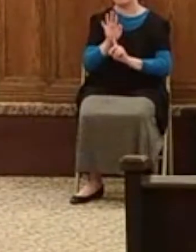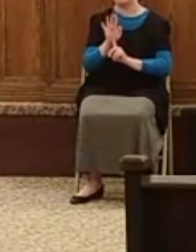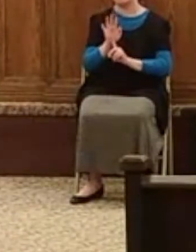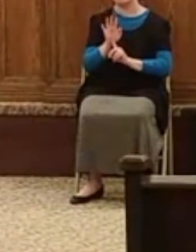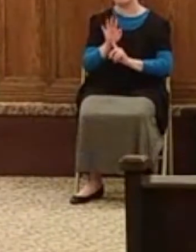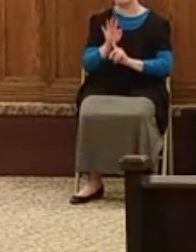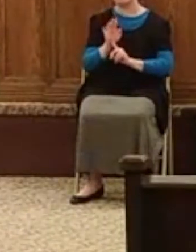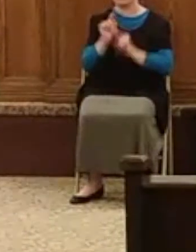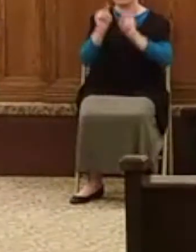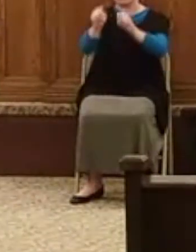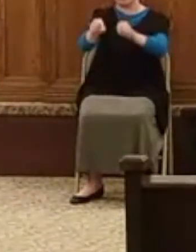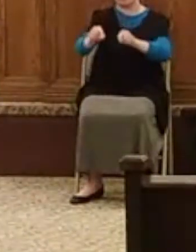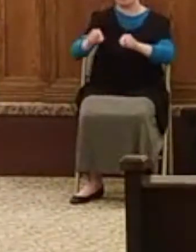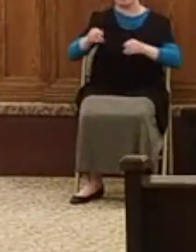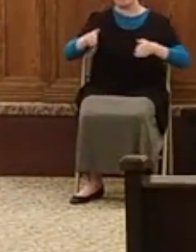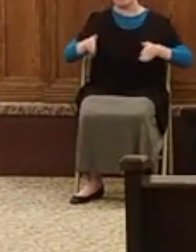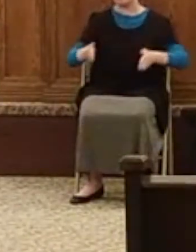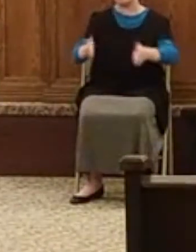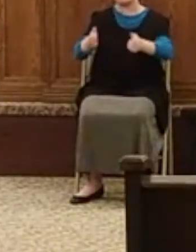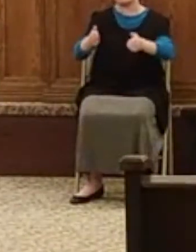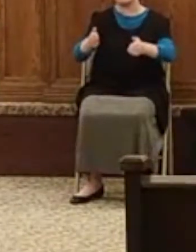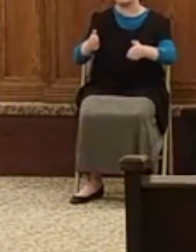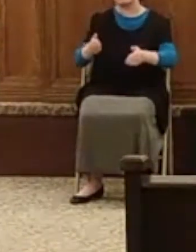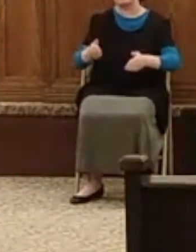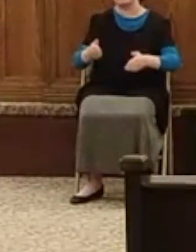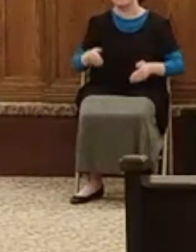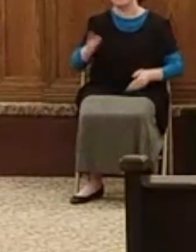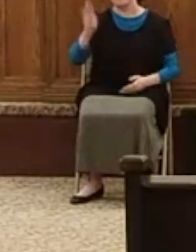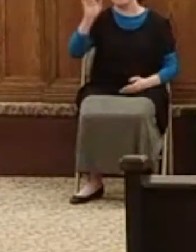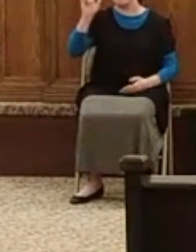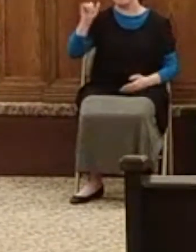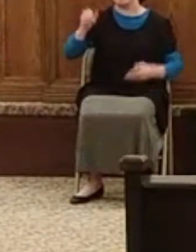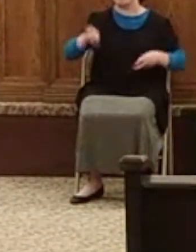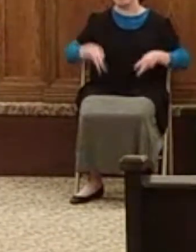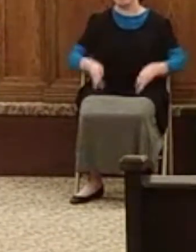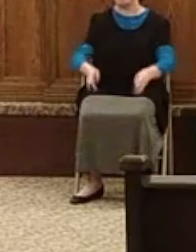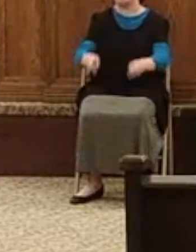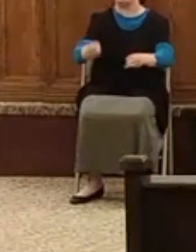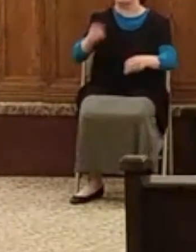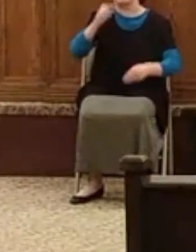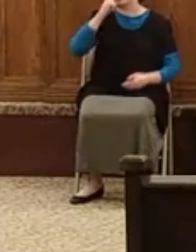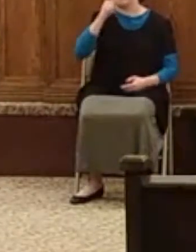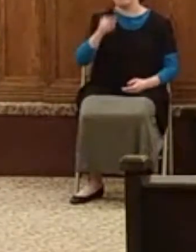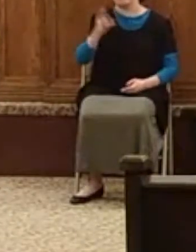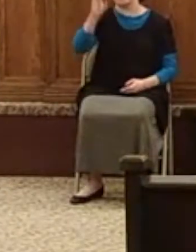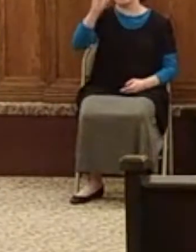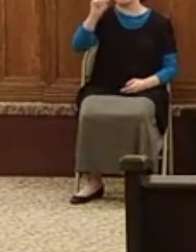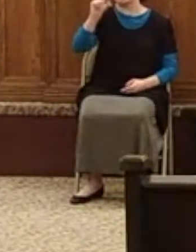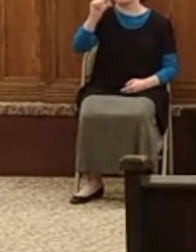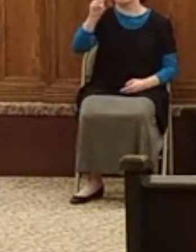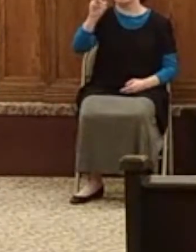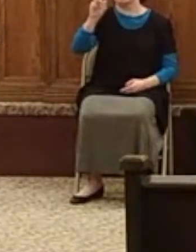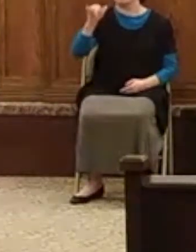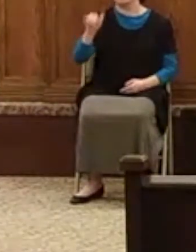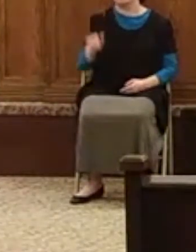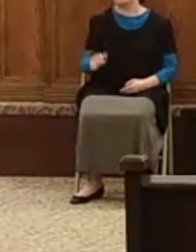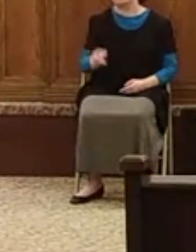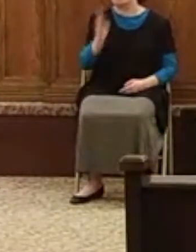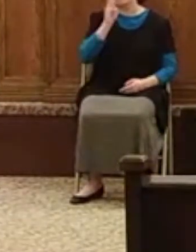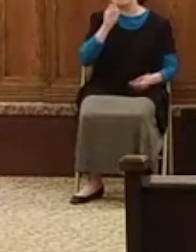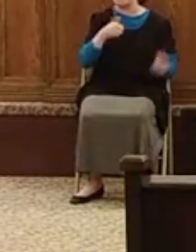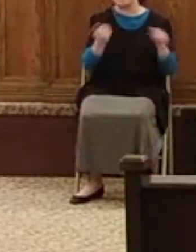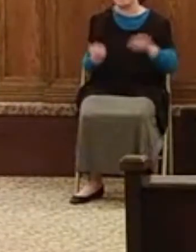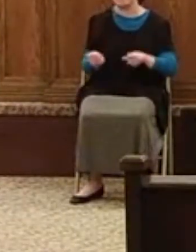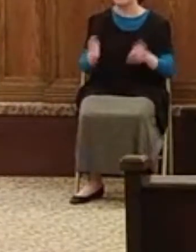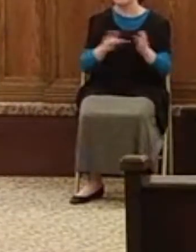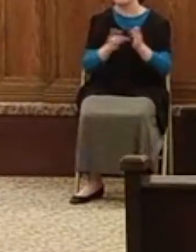candle, amen, that will go to the street, to the highway and the byway, and tell them about Calvary, and tell them about